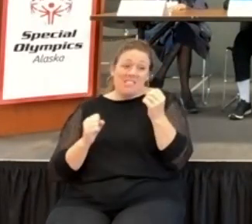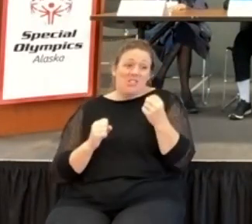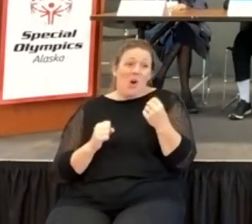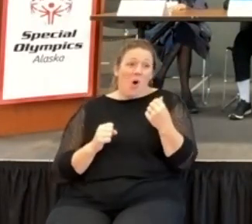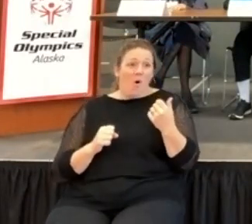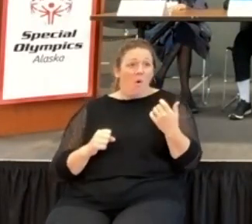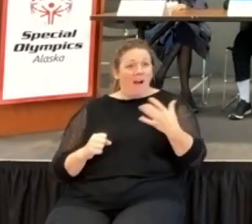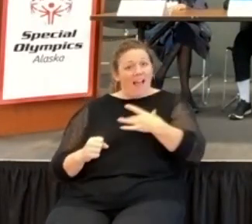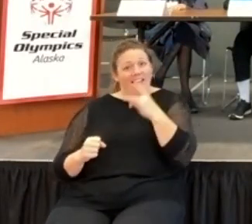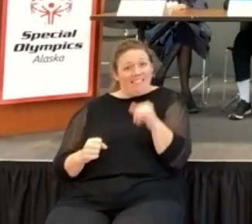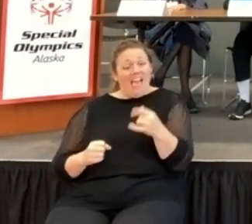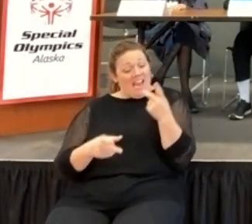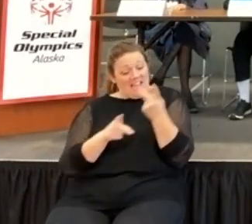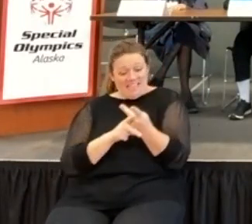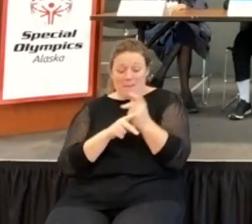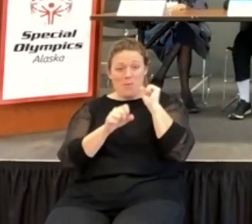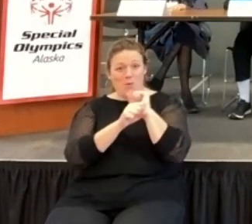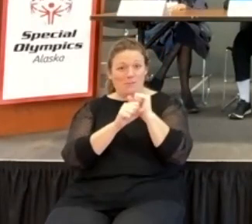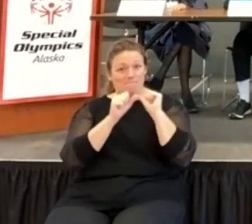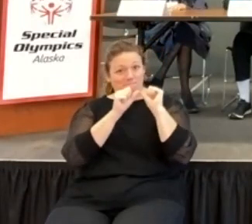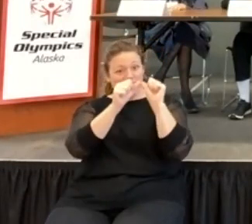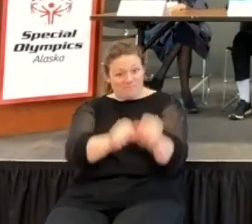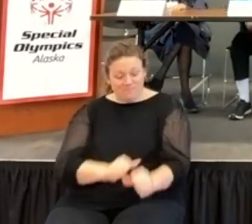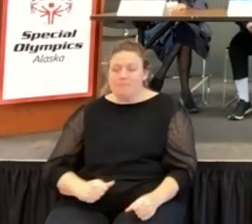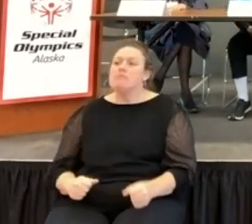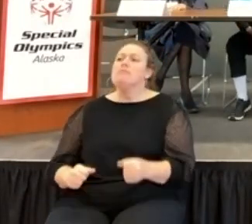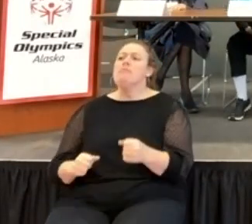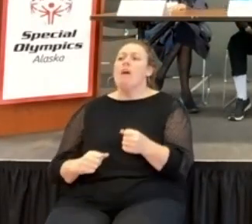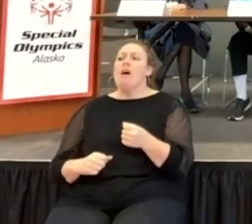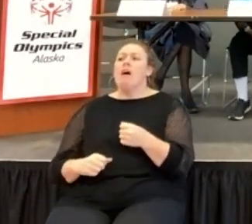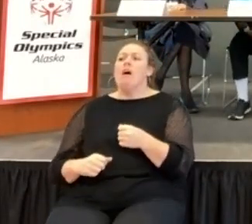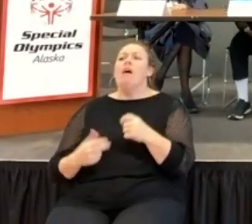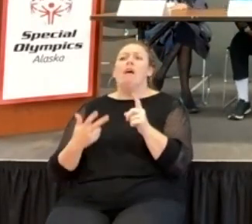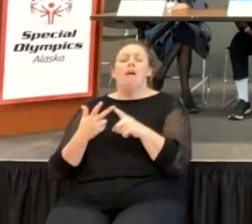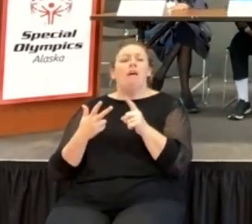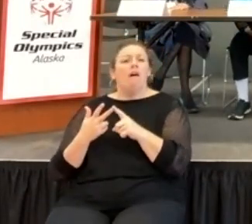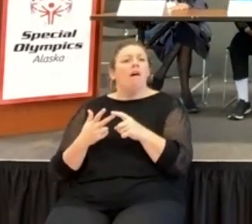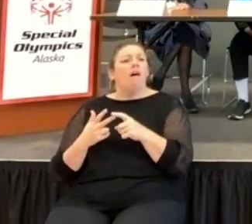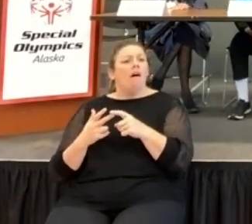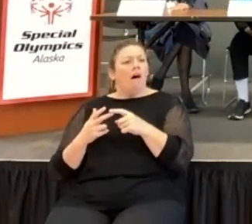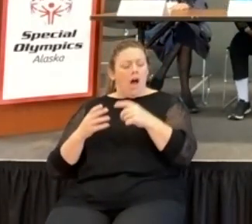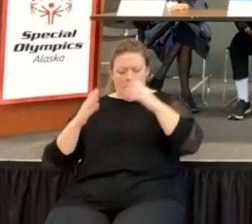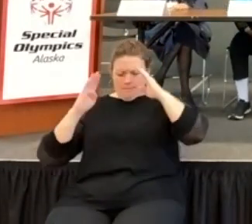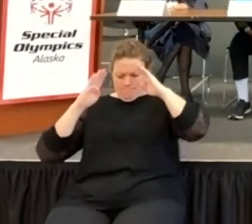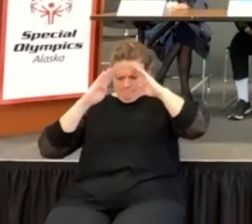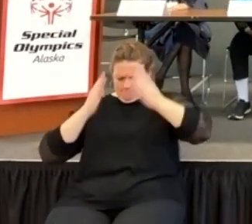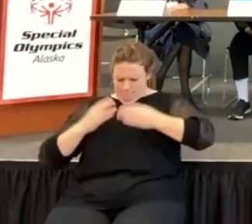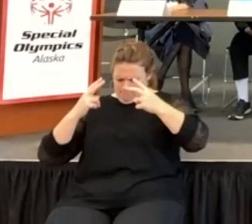Thirdly, I have paid more attention to my current status. So I often take an